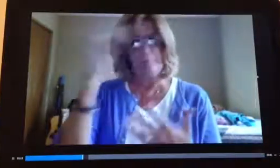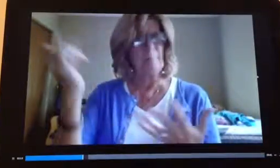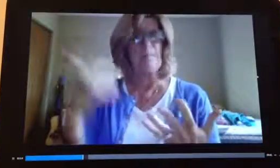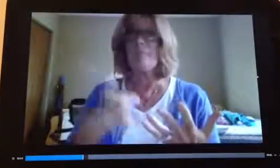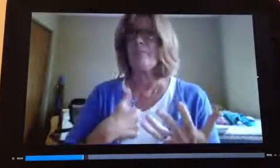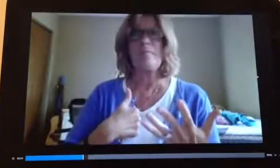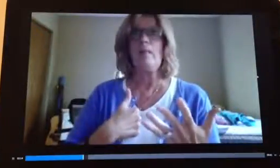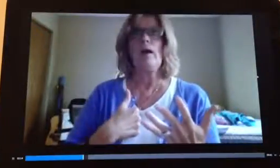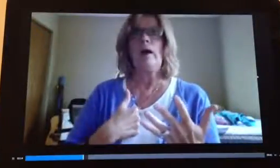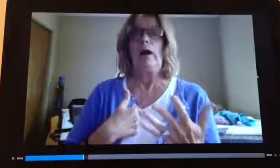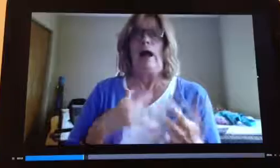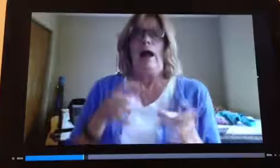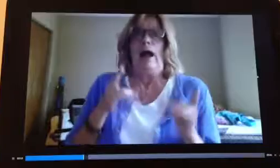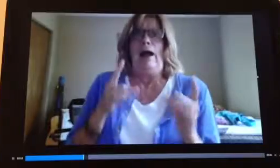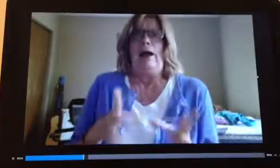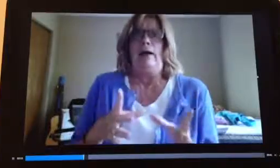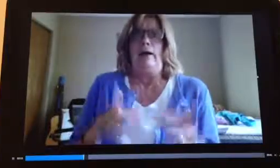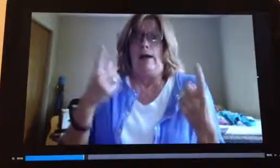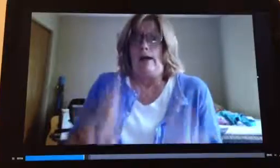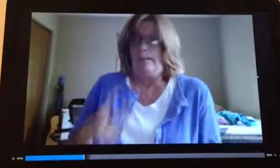kind of shake a little bit.